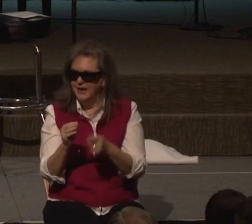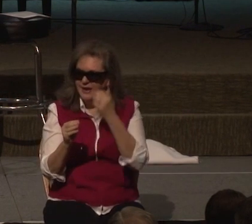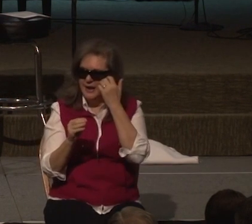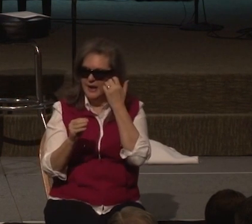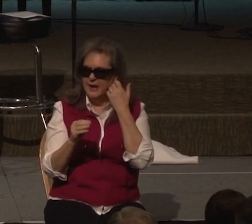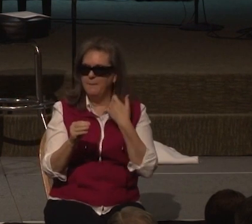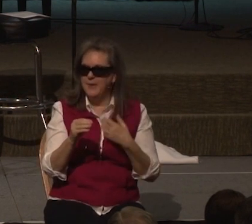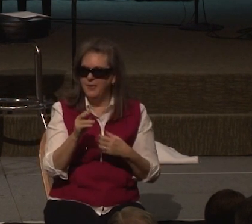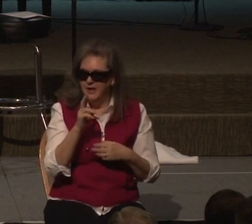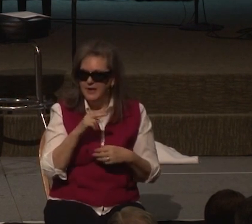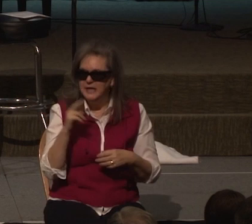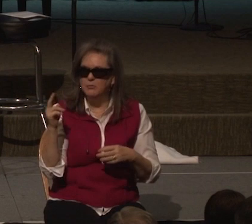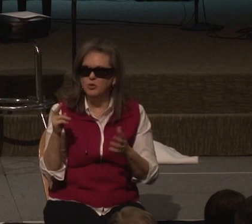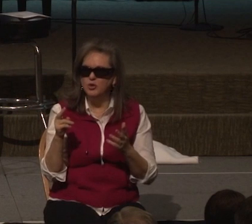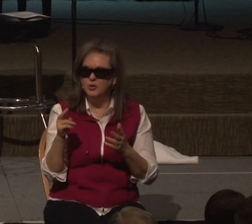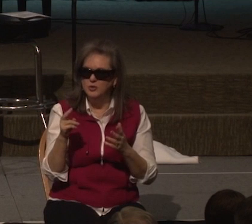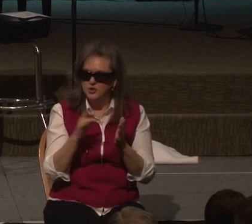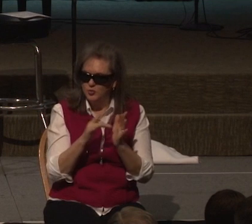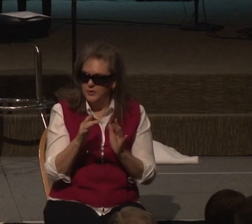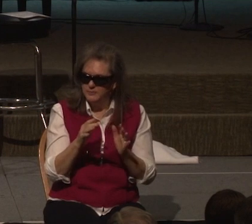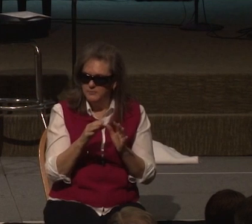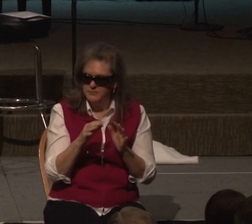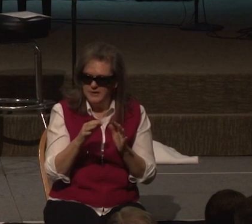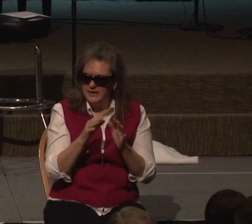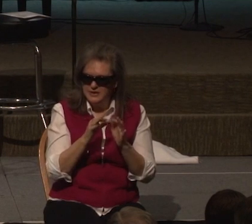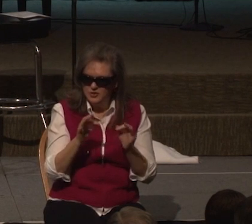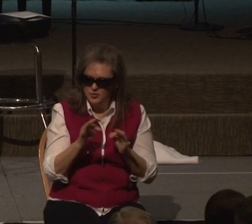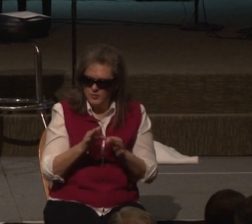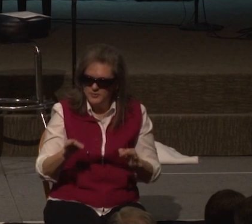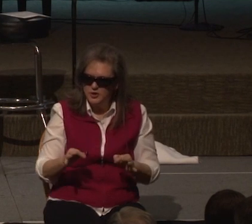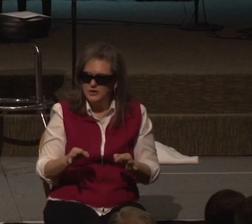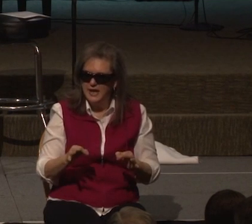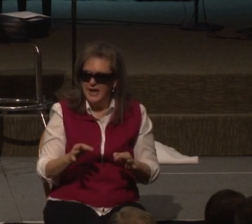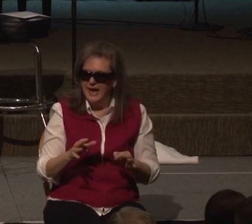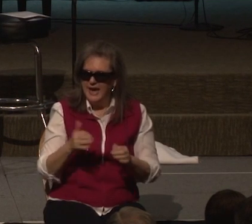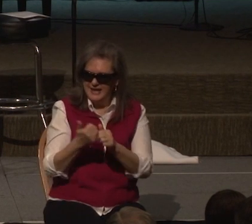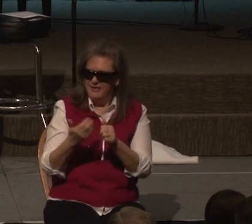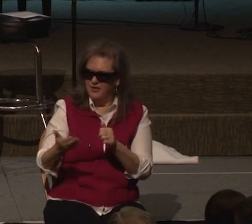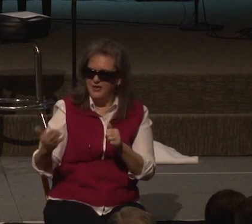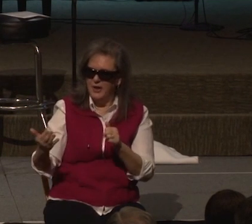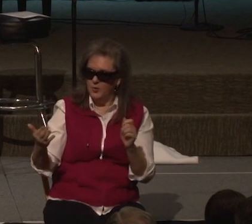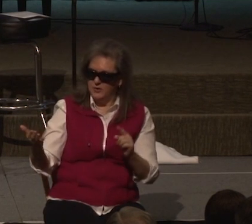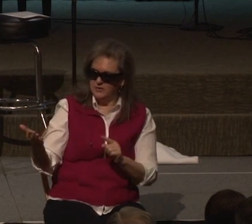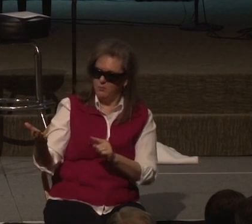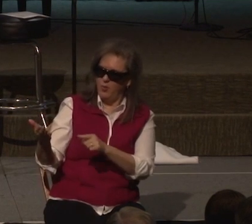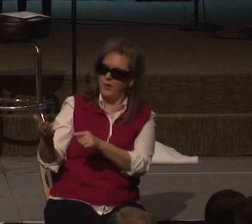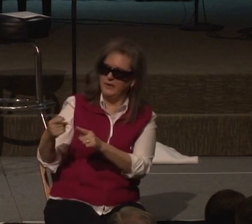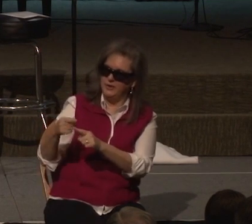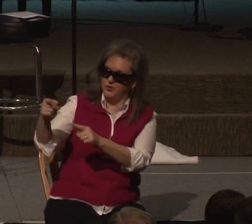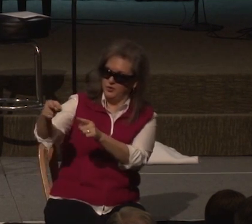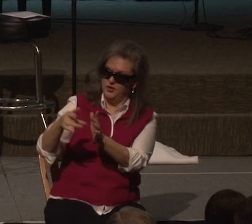Hebrew Scriptures, right? And look at how everything was pointing to him.